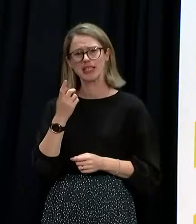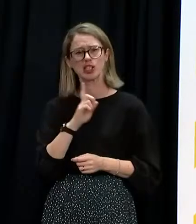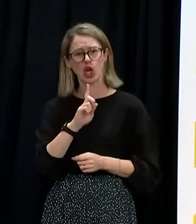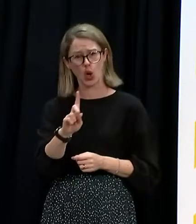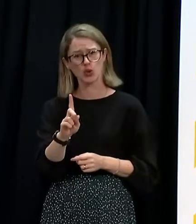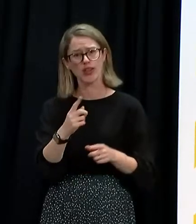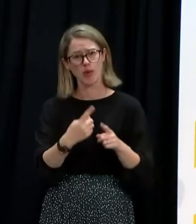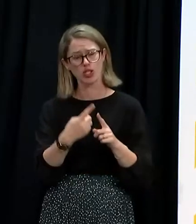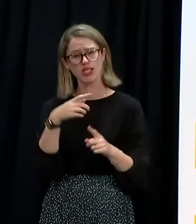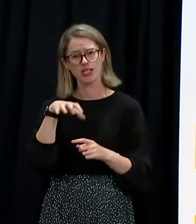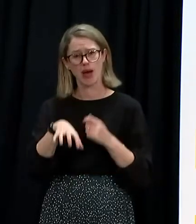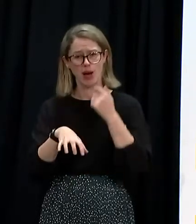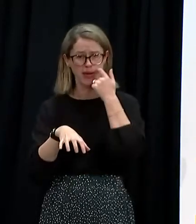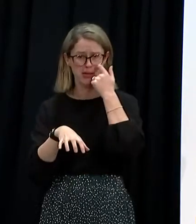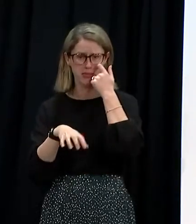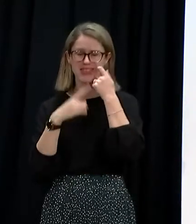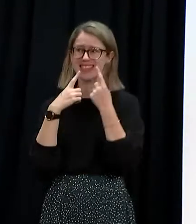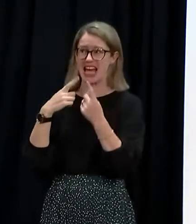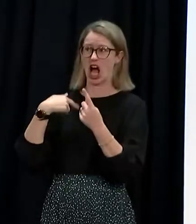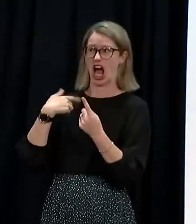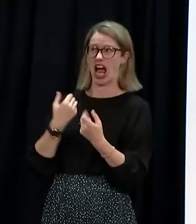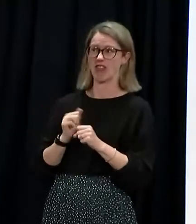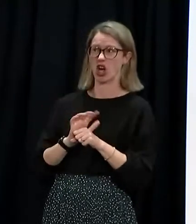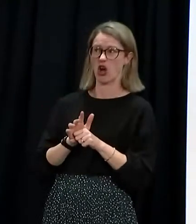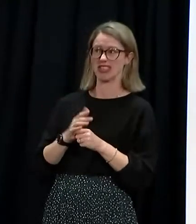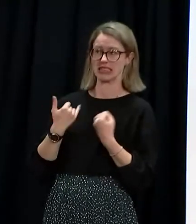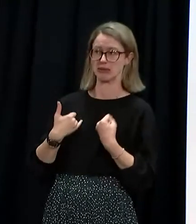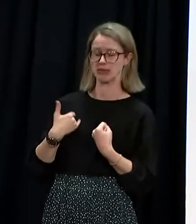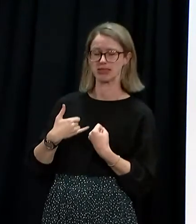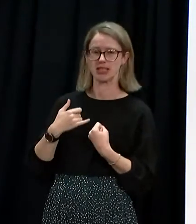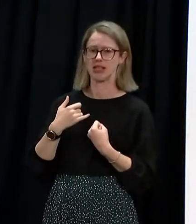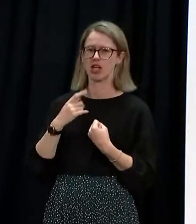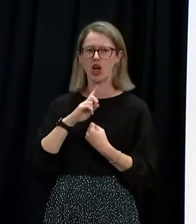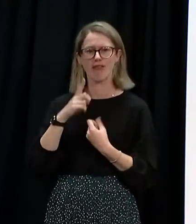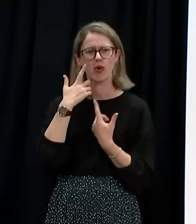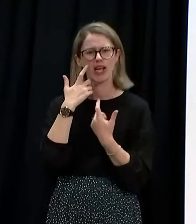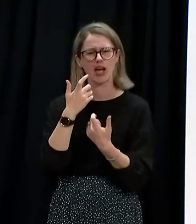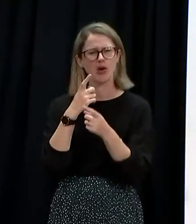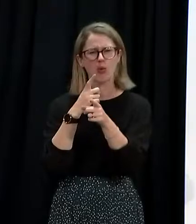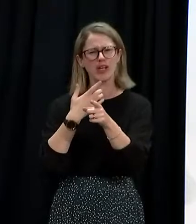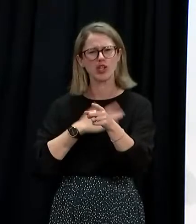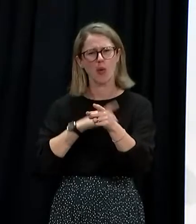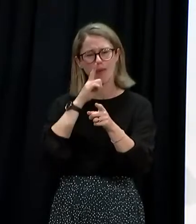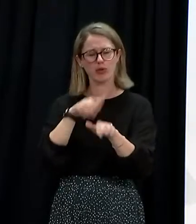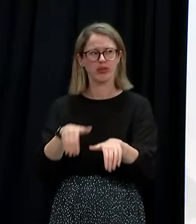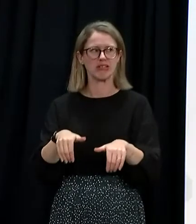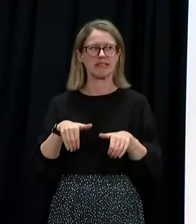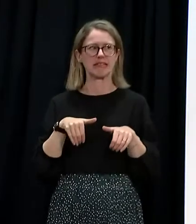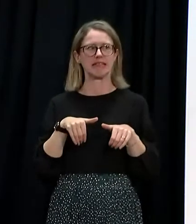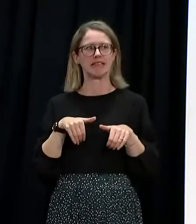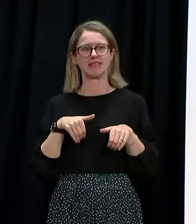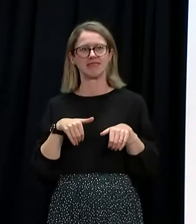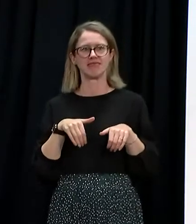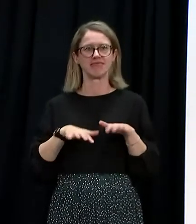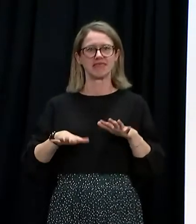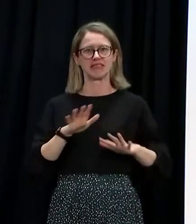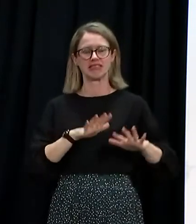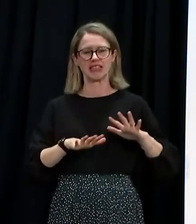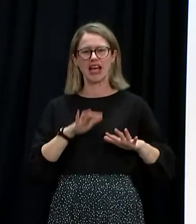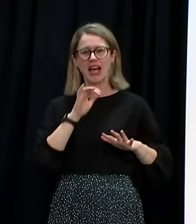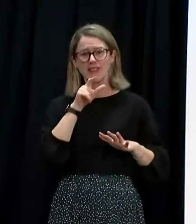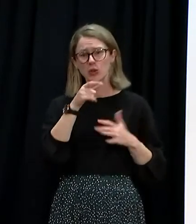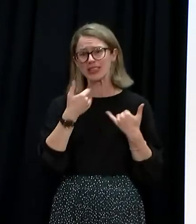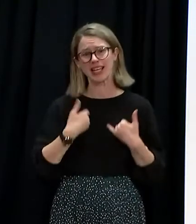to ED, report your symptoms and get the care you need. The last thing we want is people to not come forward if they